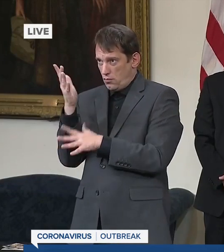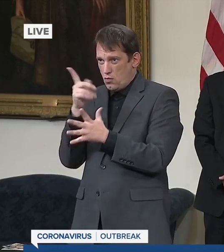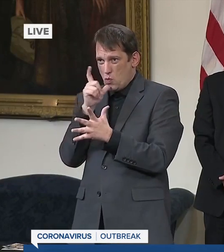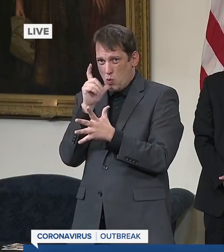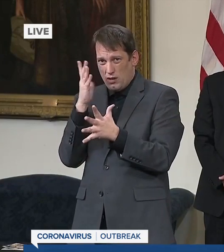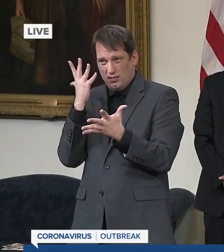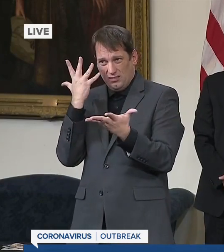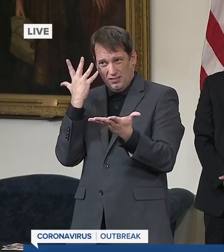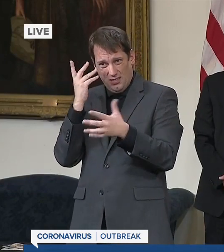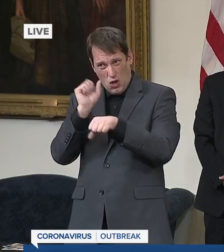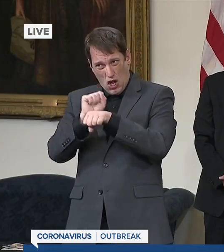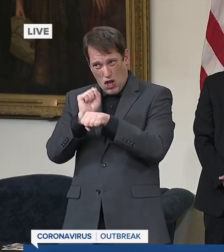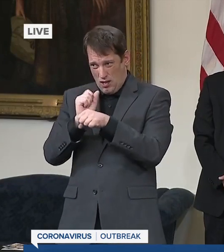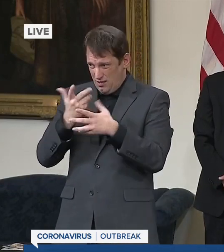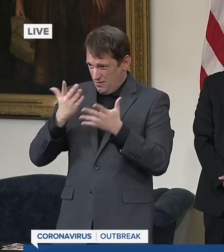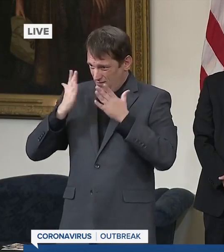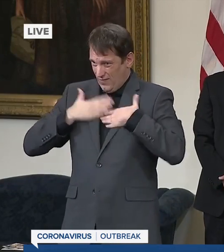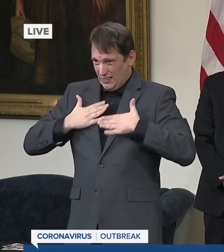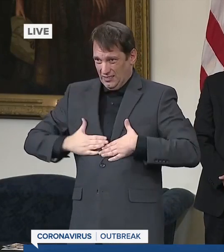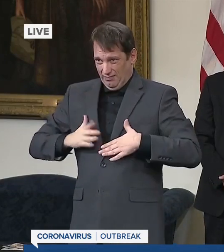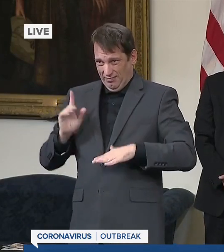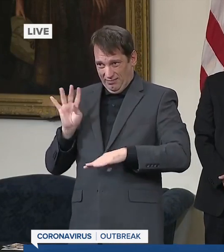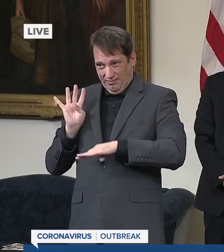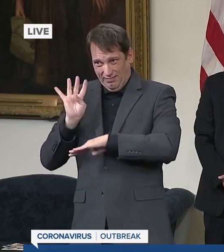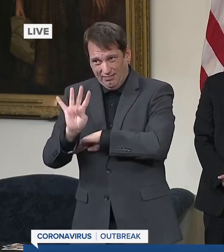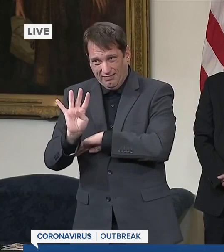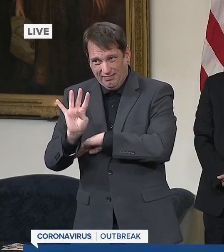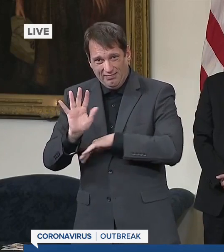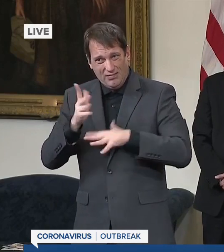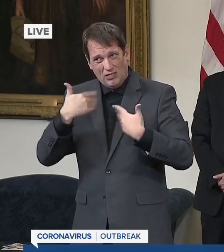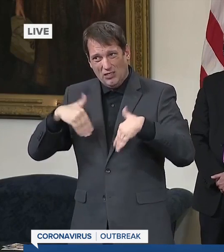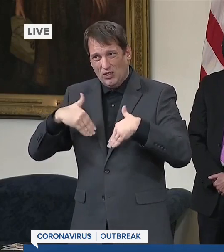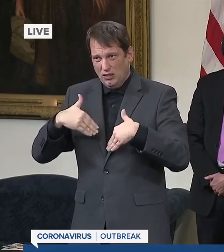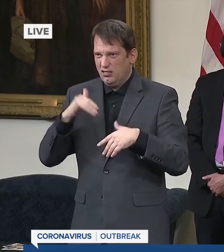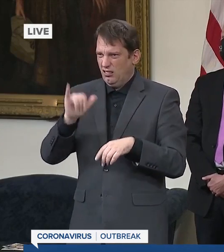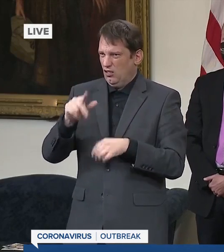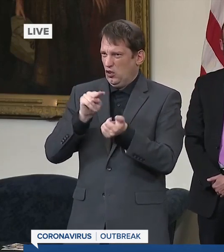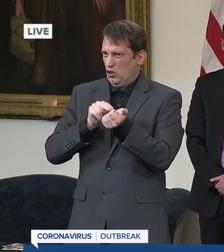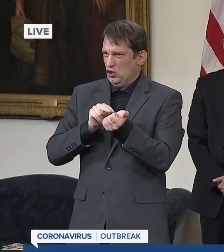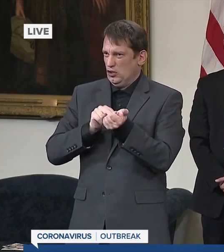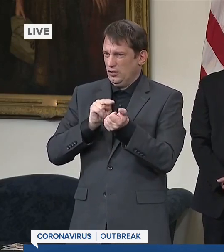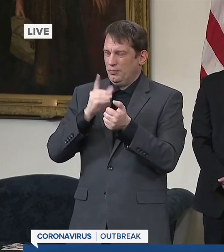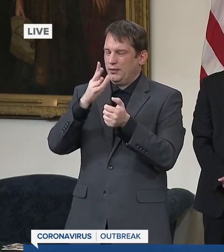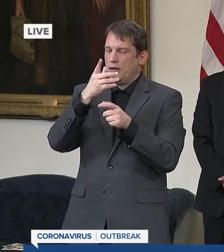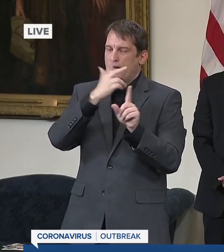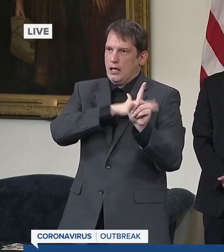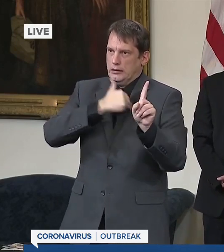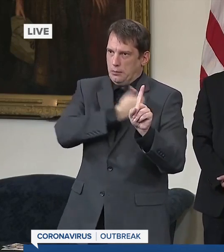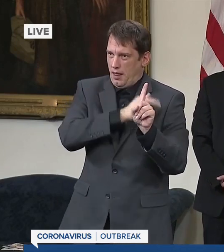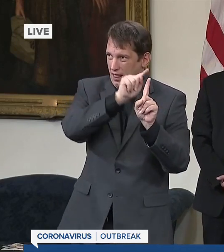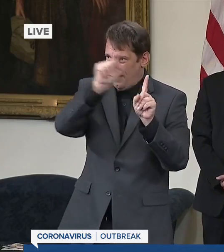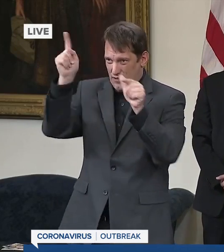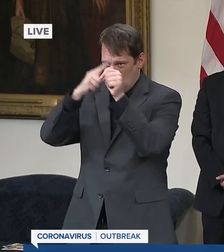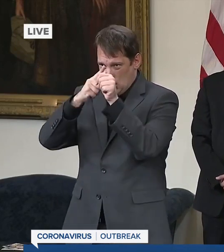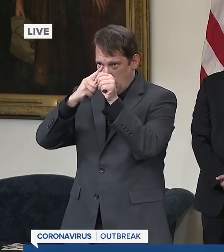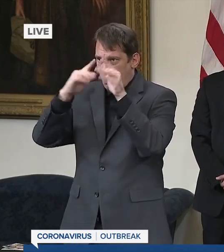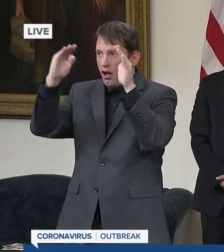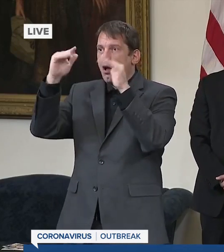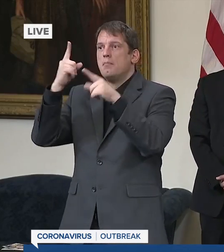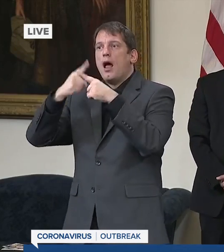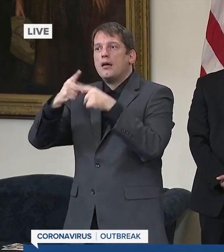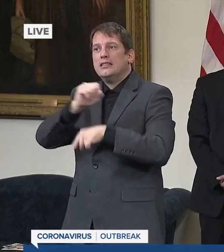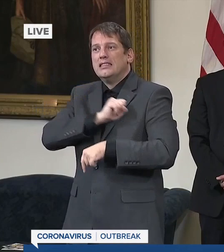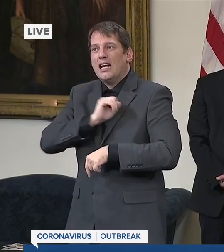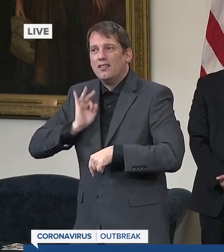in our hospitals and our residents and staff at nursing homes. Also, in our number one category will include other long-term